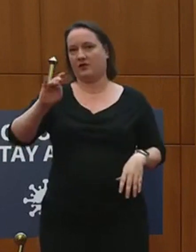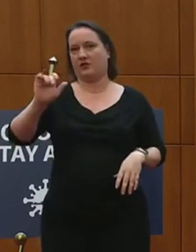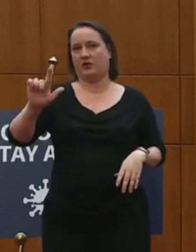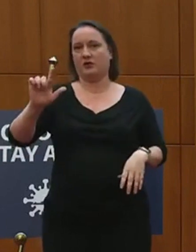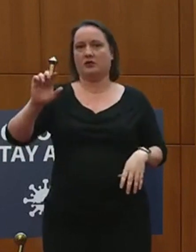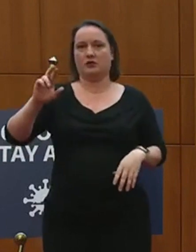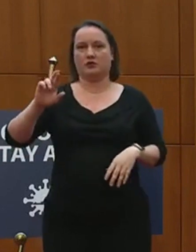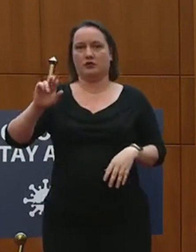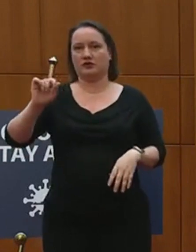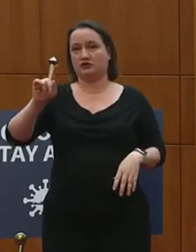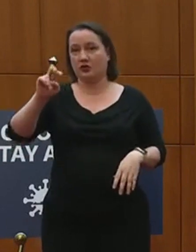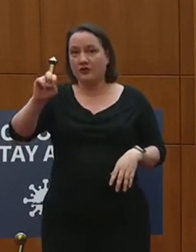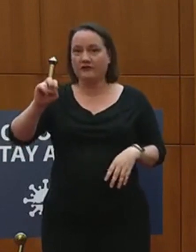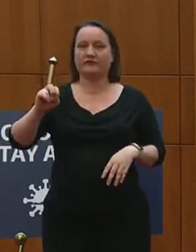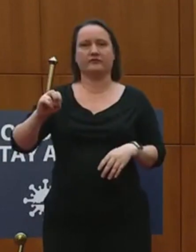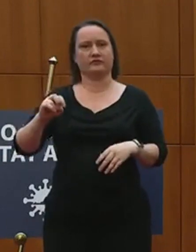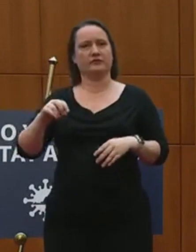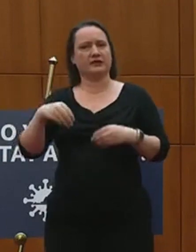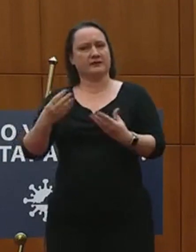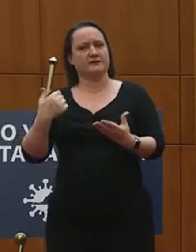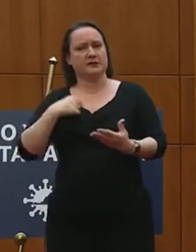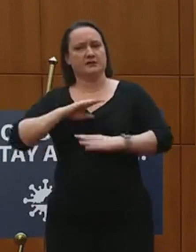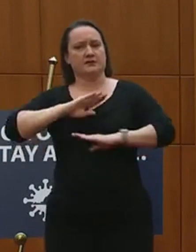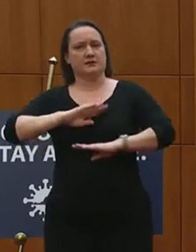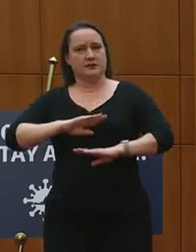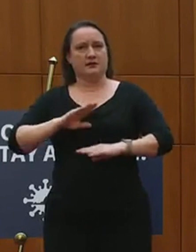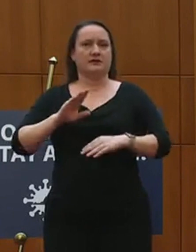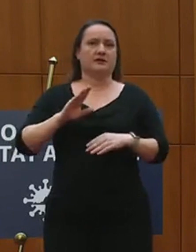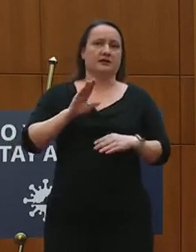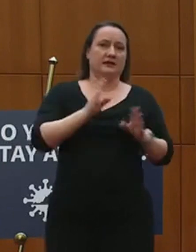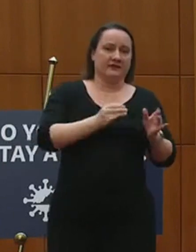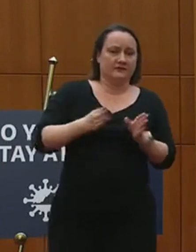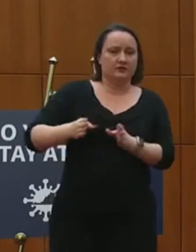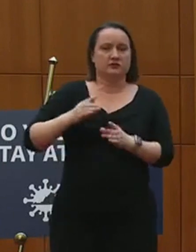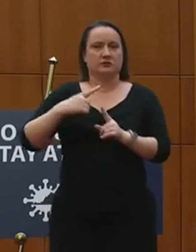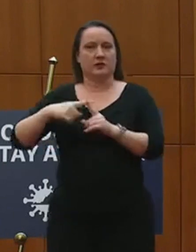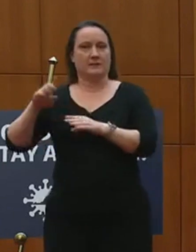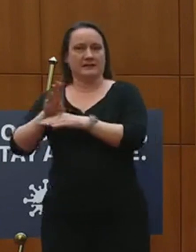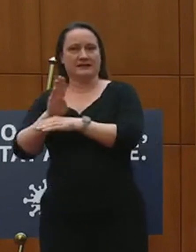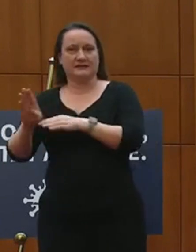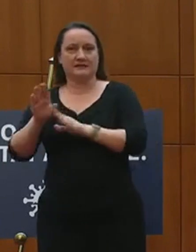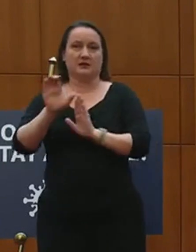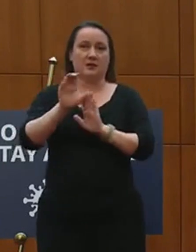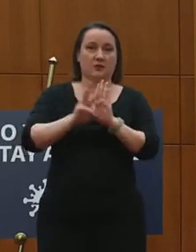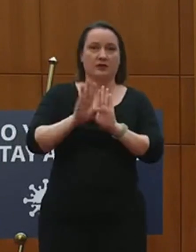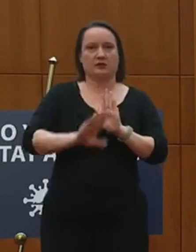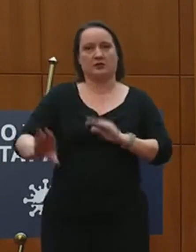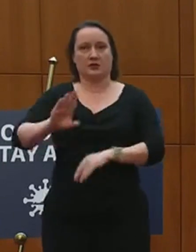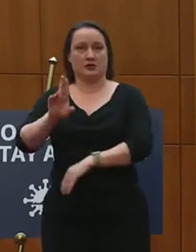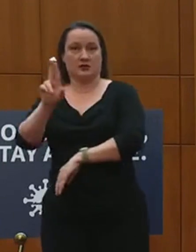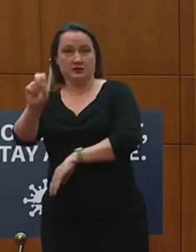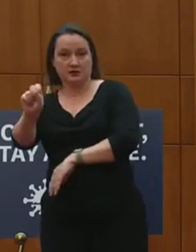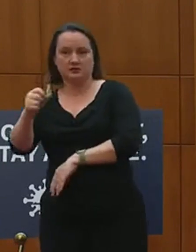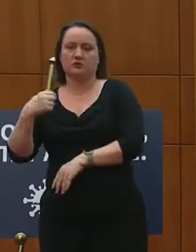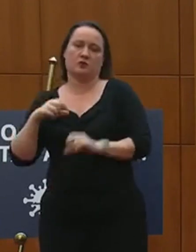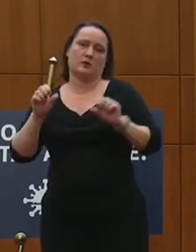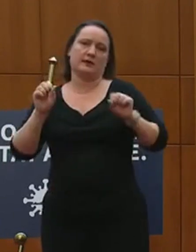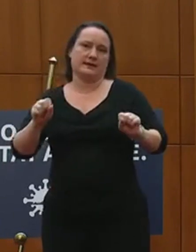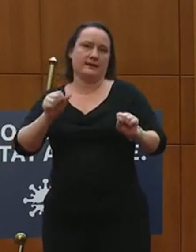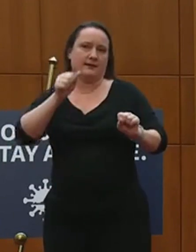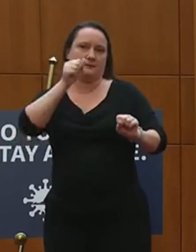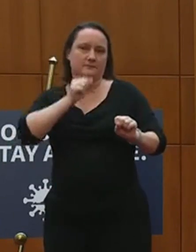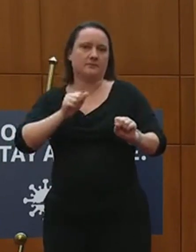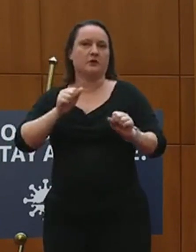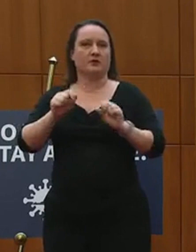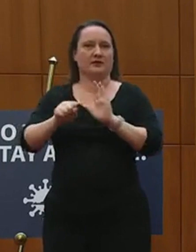offer assurances to individuals and businesses in the Commonwealth and across our country that they will be able to cope with the negative